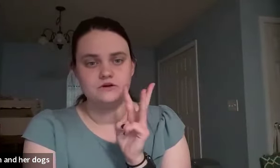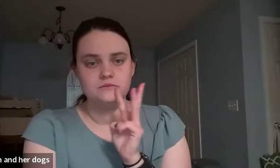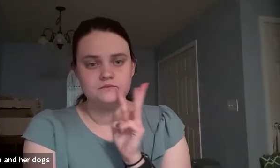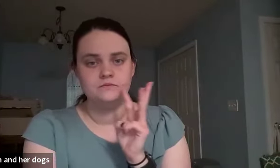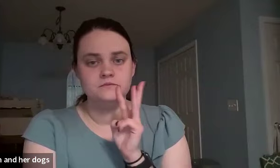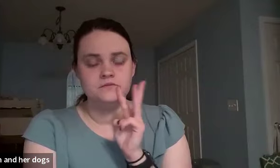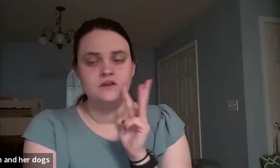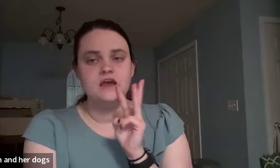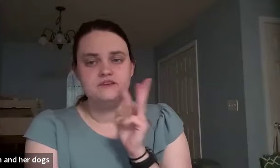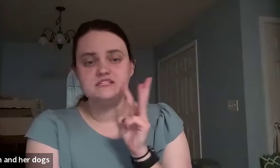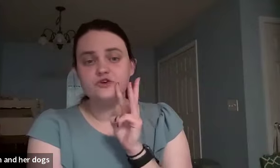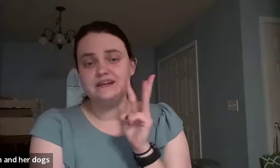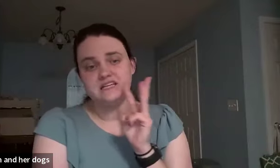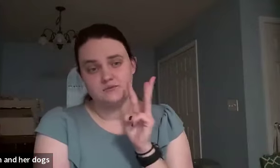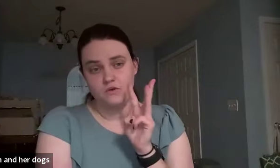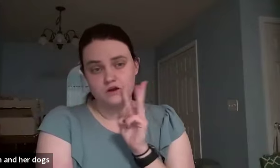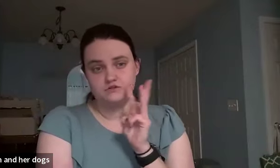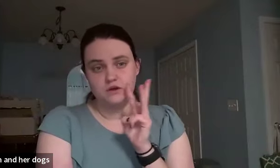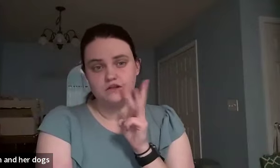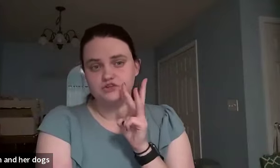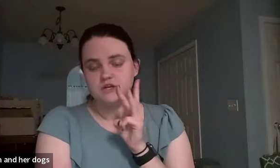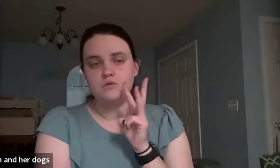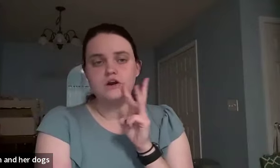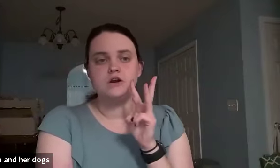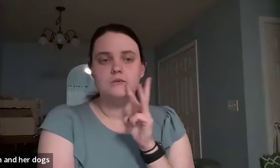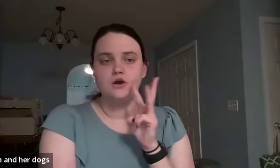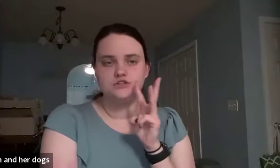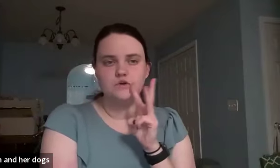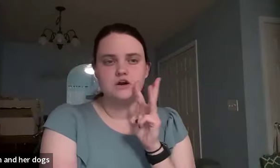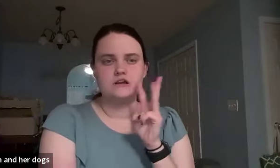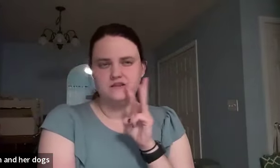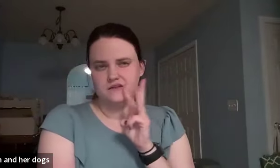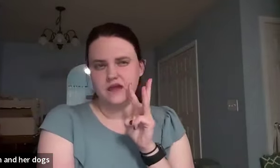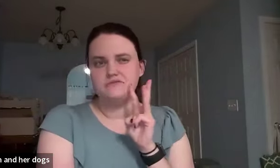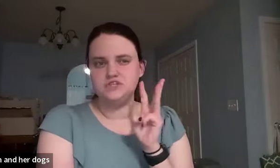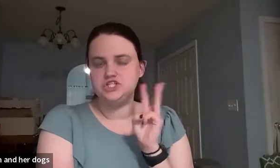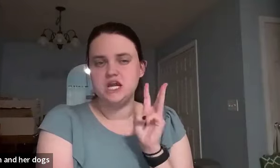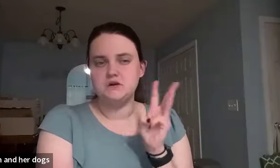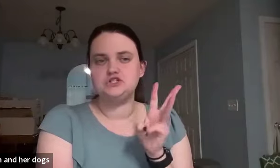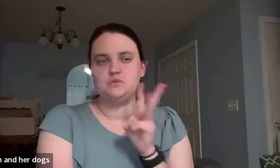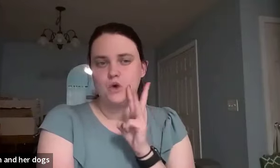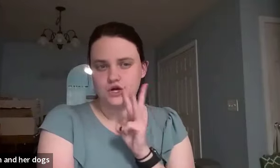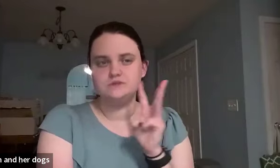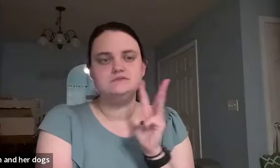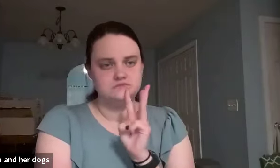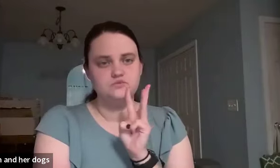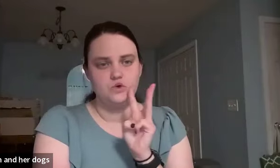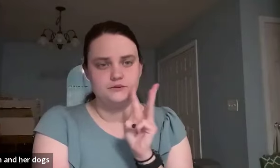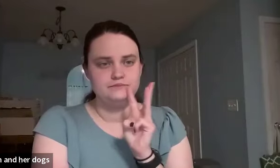water. And this is for any types of water as well, like drinking water, ocean water, anything like that. Generic, just water, water.